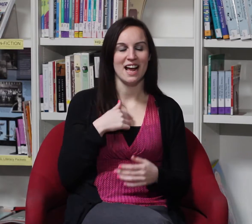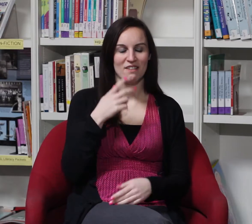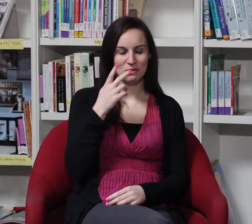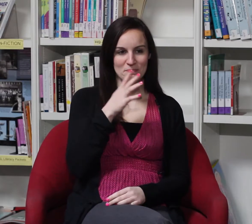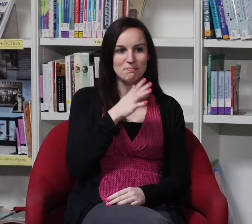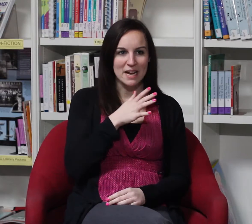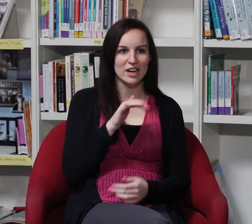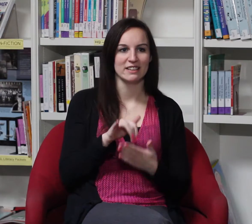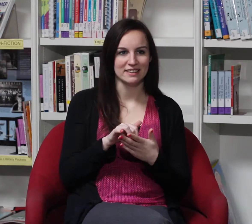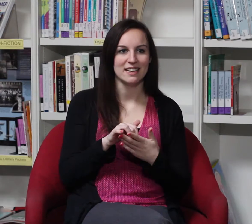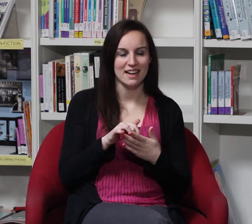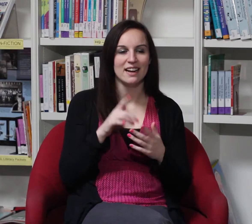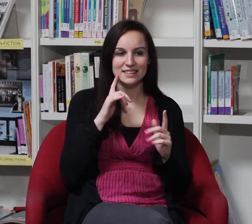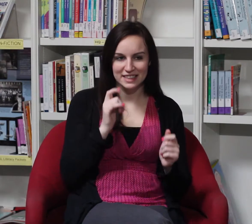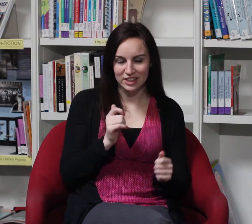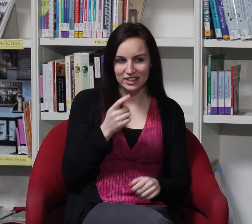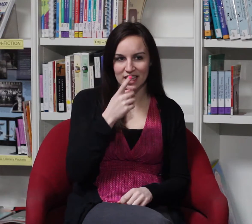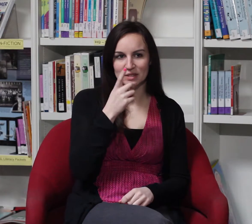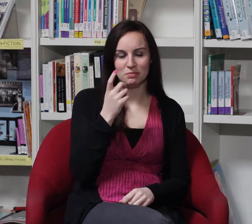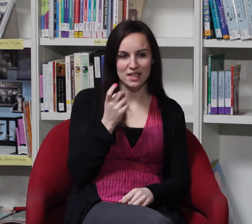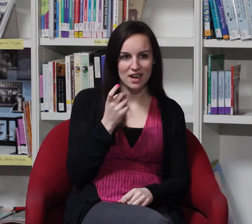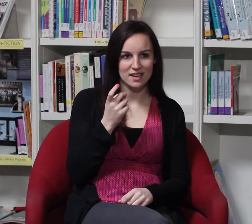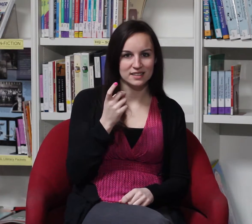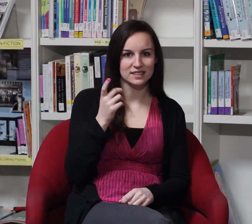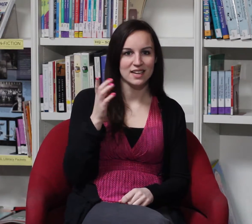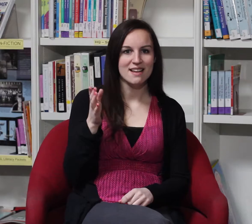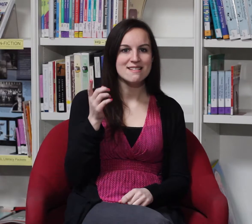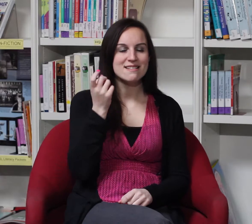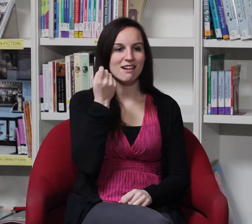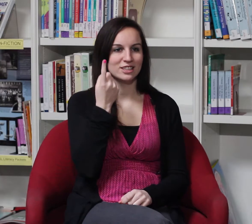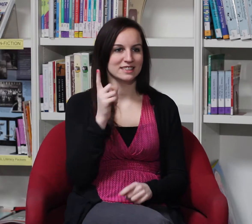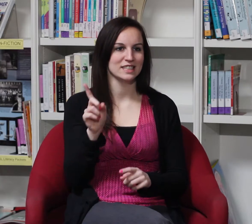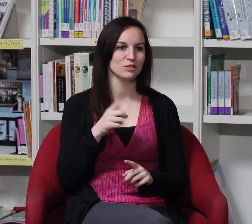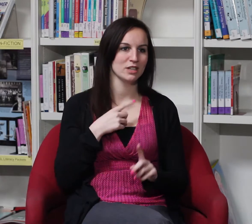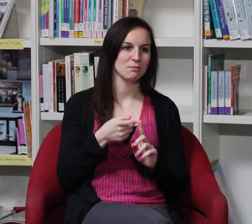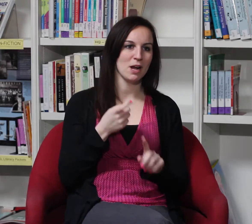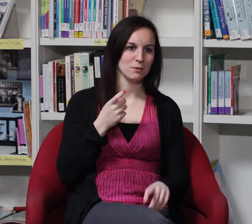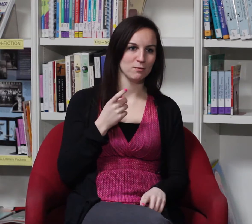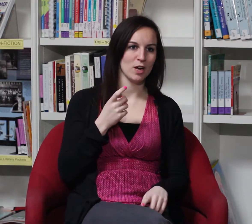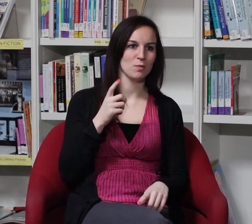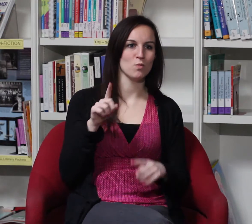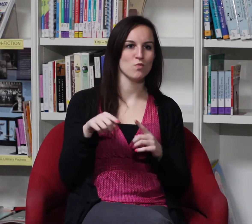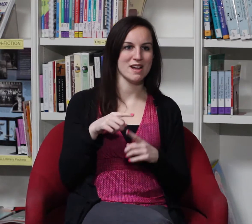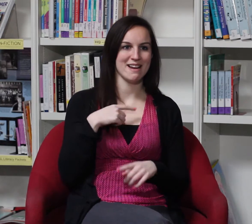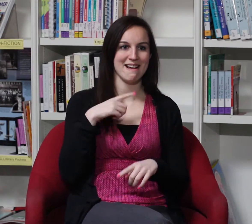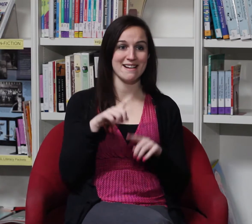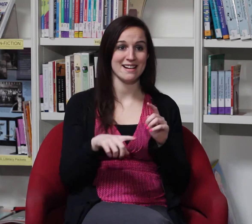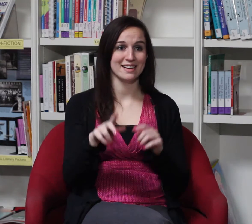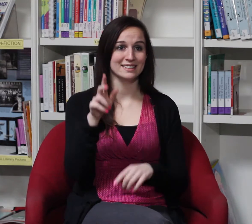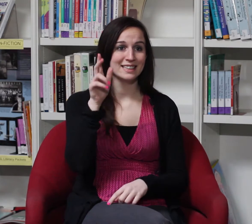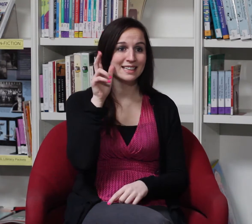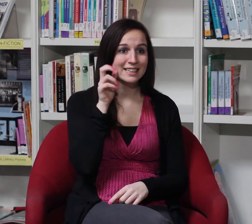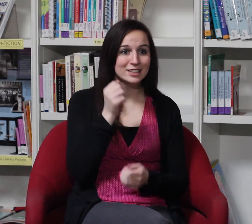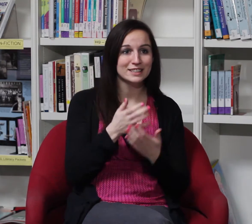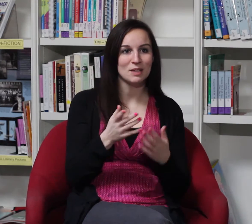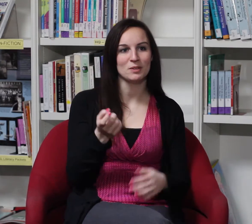have a parent that has a hearing loss because he understands where I'm coming from when I can't hear something